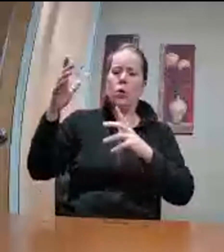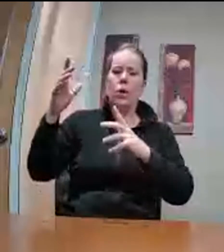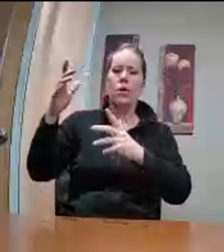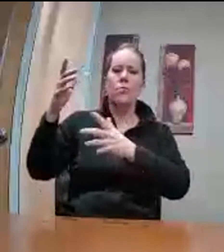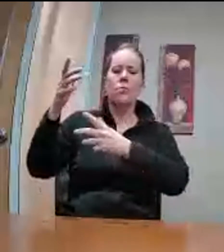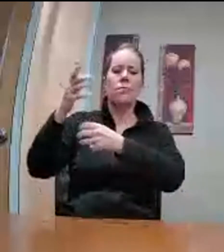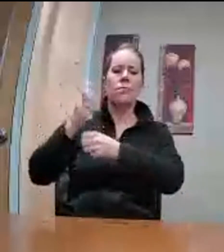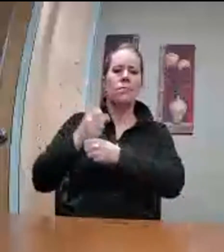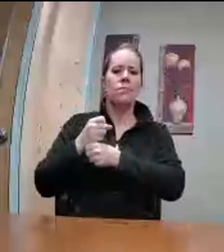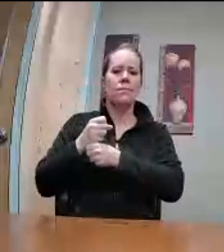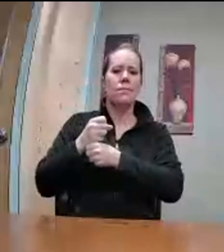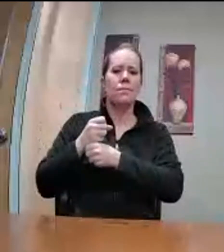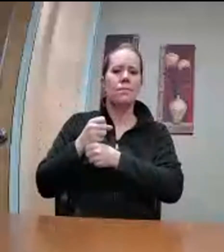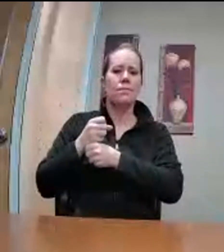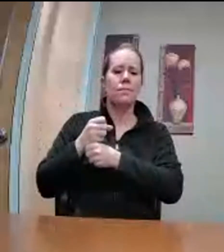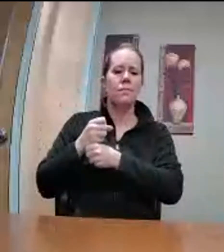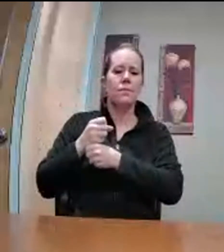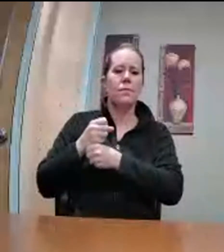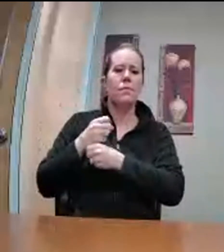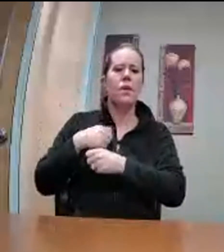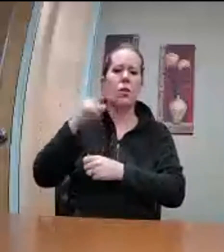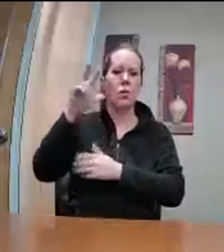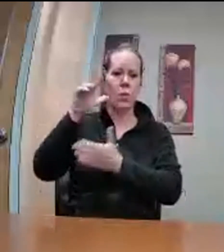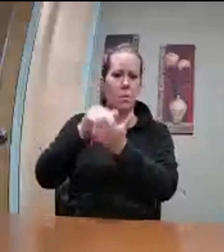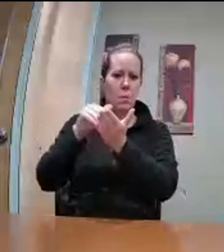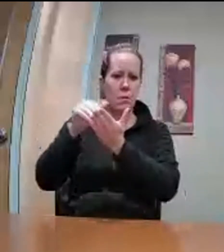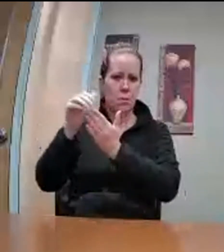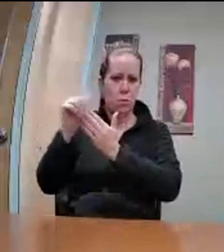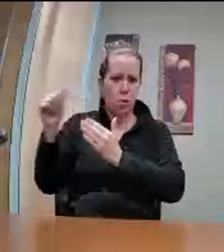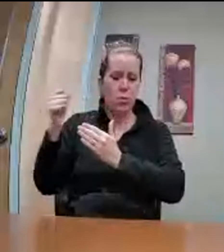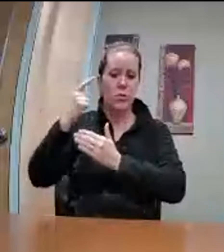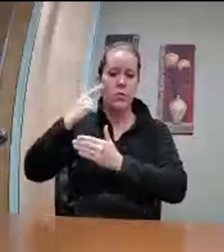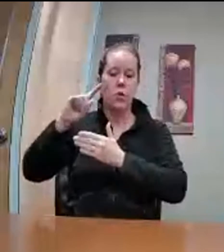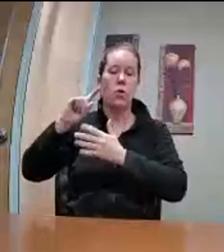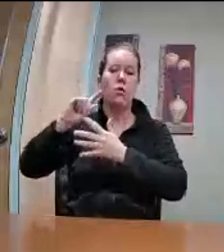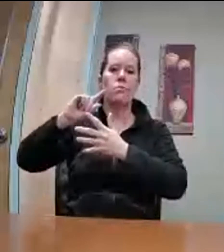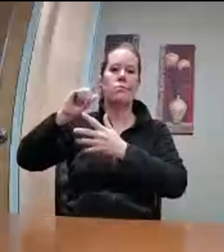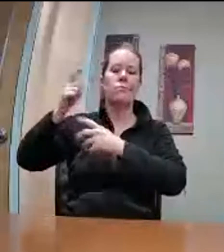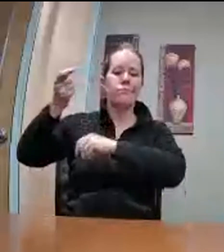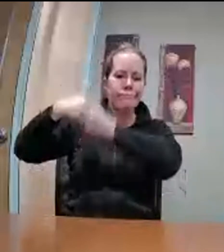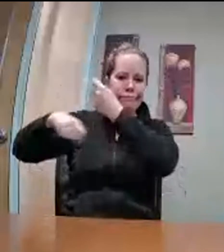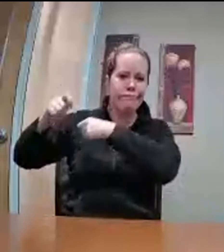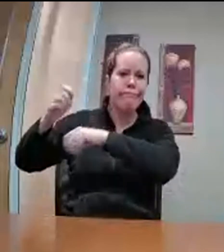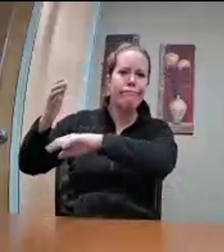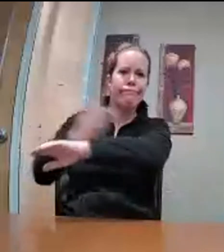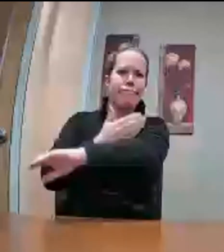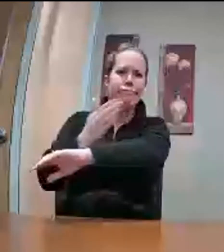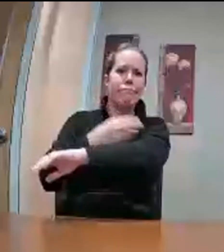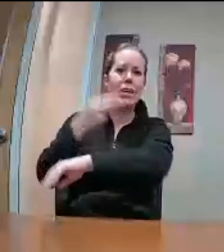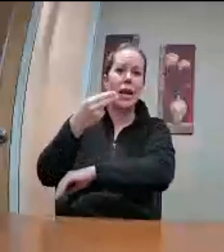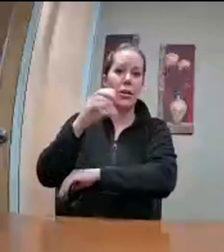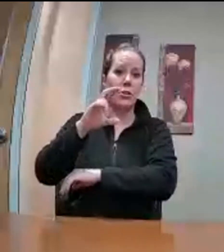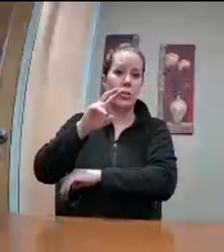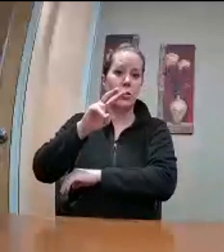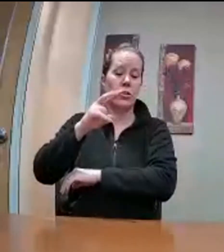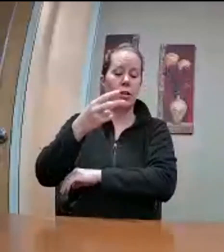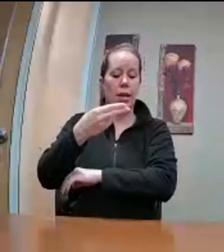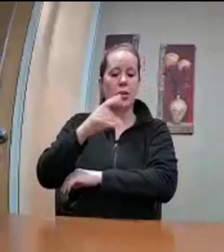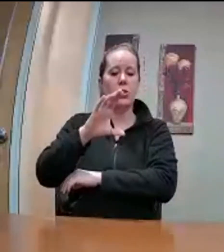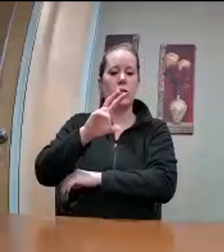received our $3 million to completely revamp the whole HVAC